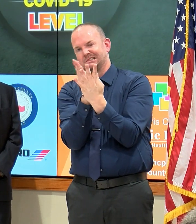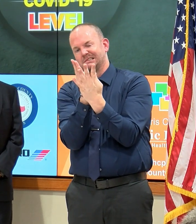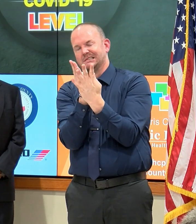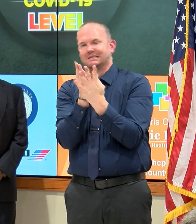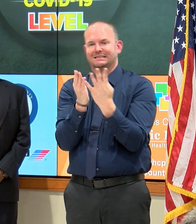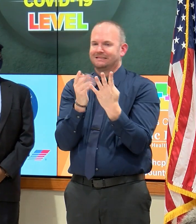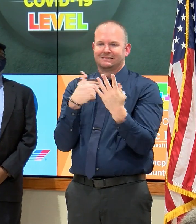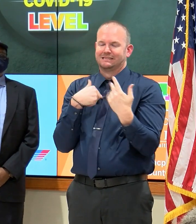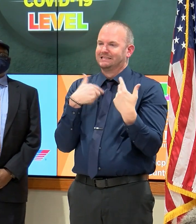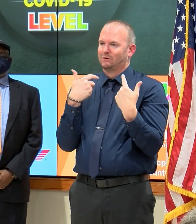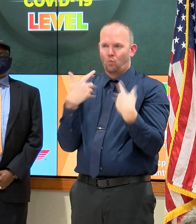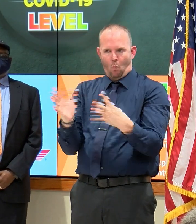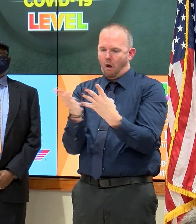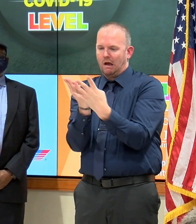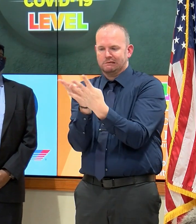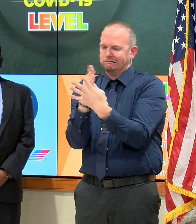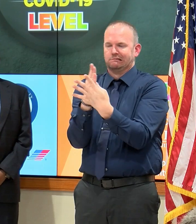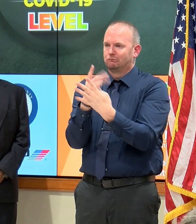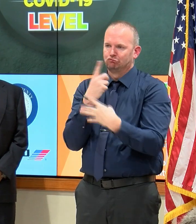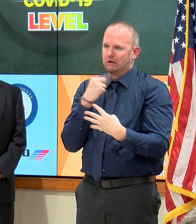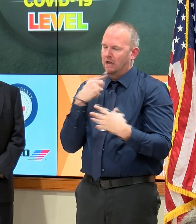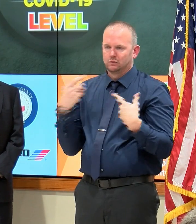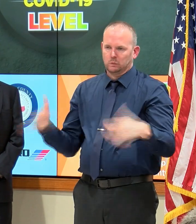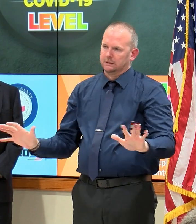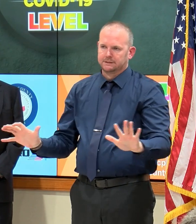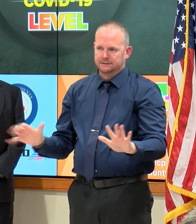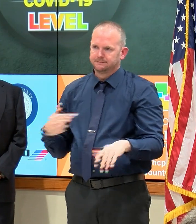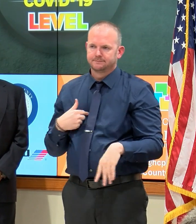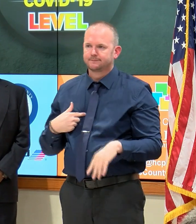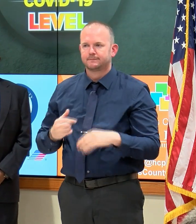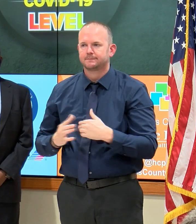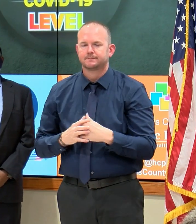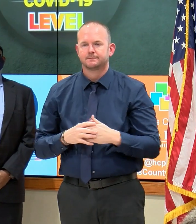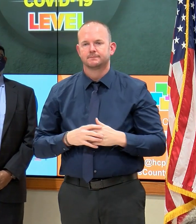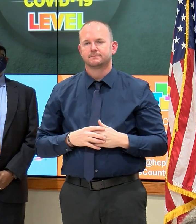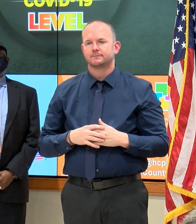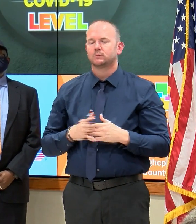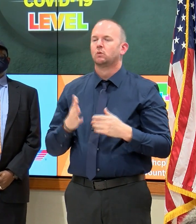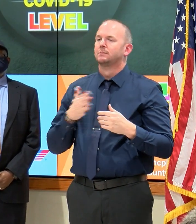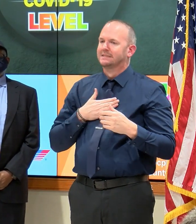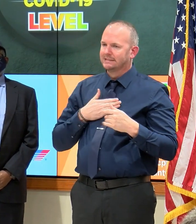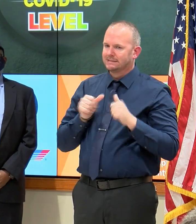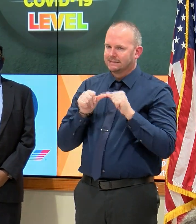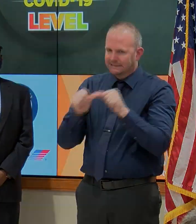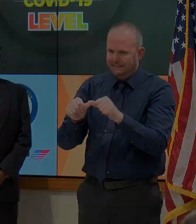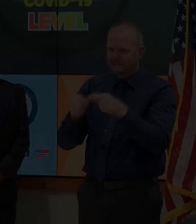not we get to level number 1 will depend on what we do right now. So mask up and protect yourself.